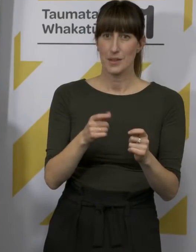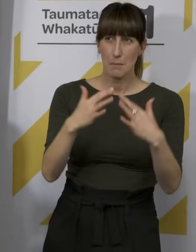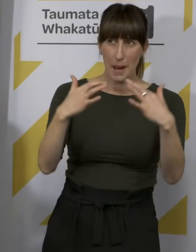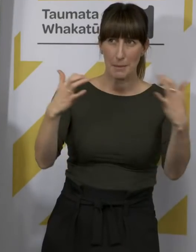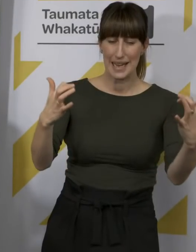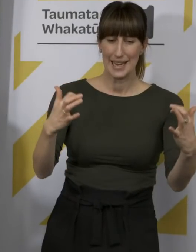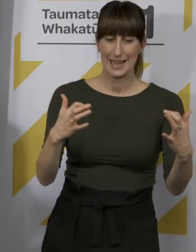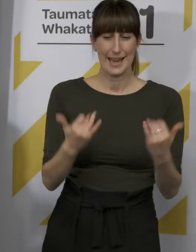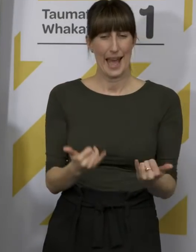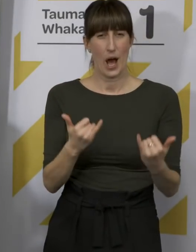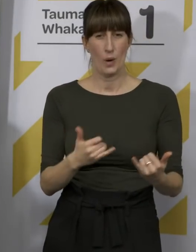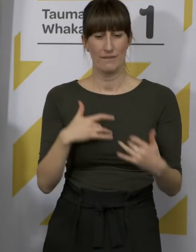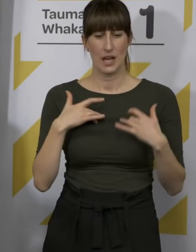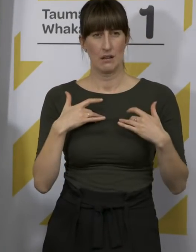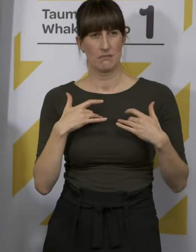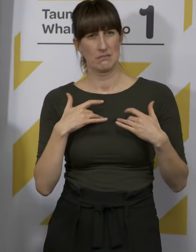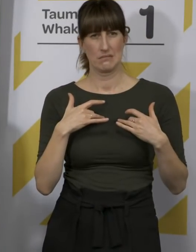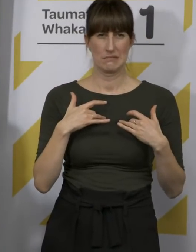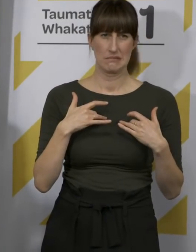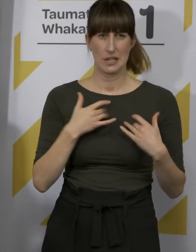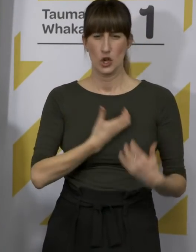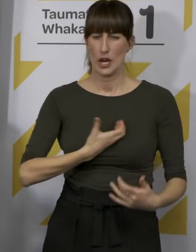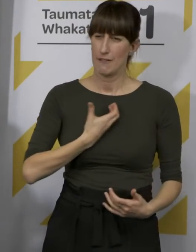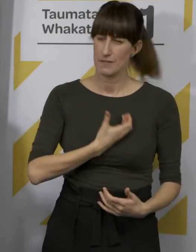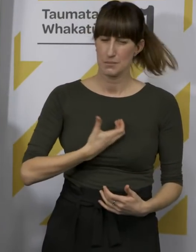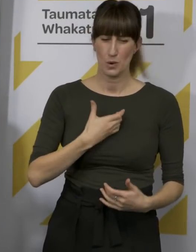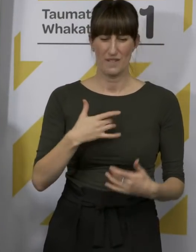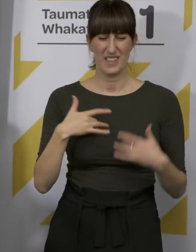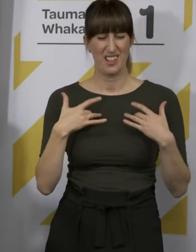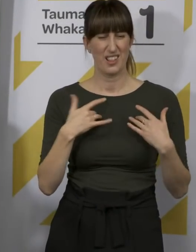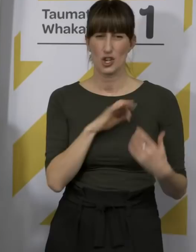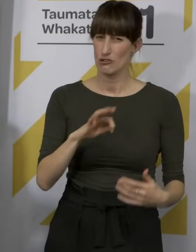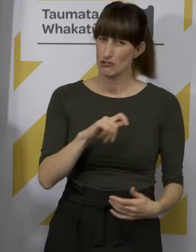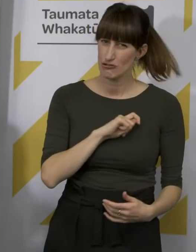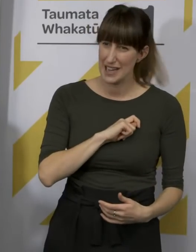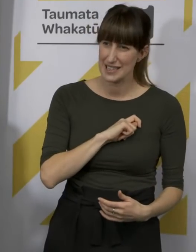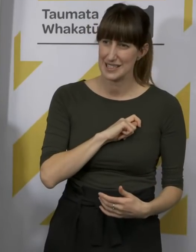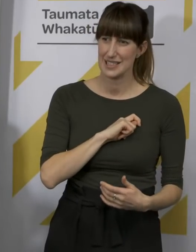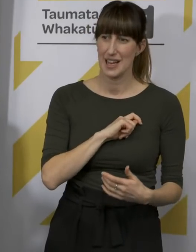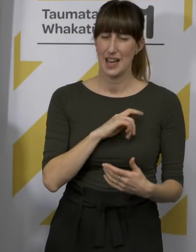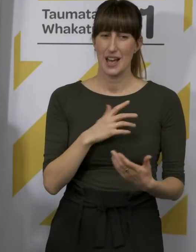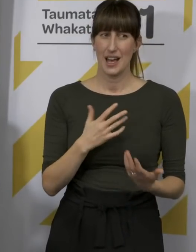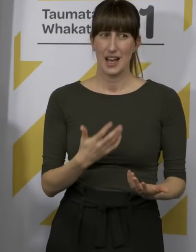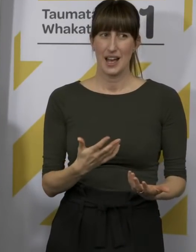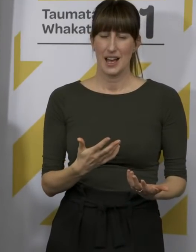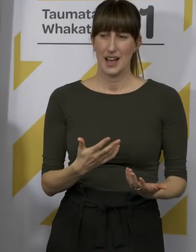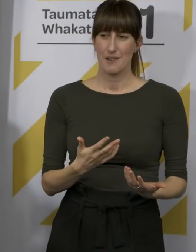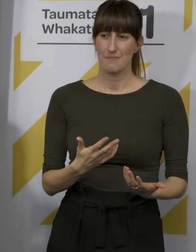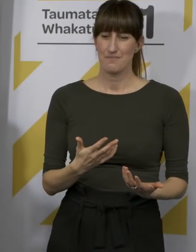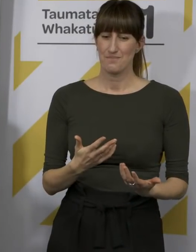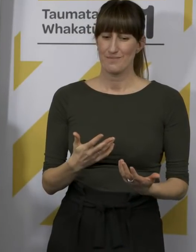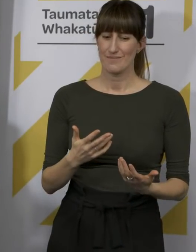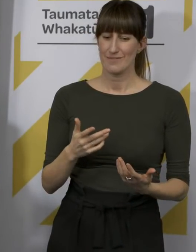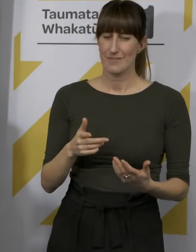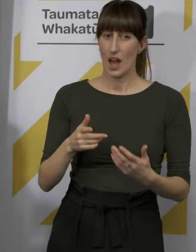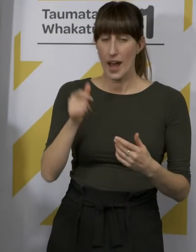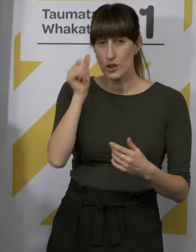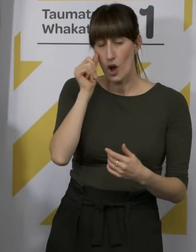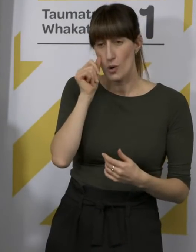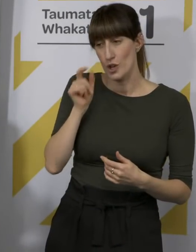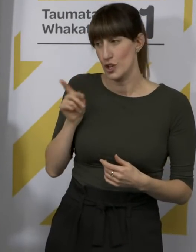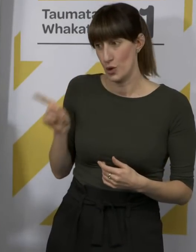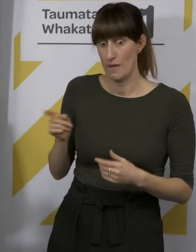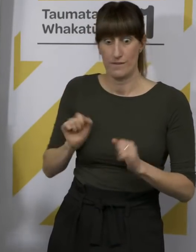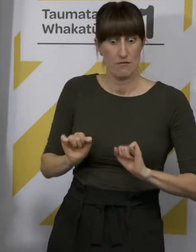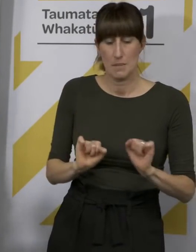is, and why weren't a group of Ministry of Health staff thrown at this? We know that you're exceptionally busy, but why